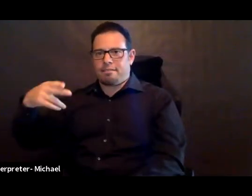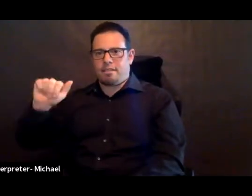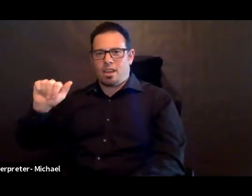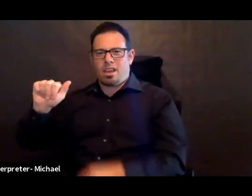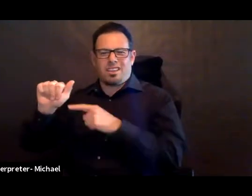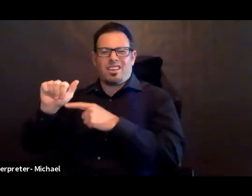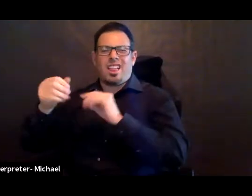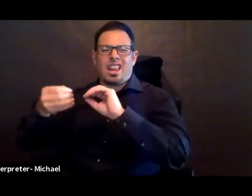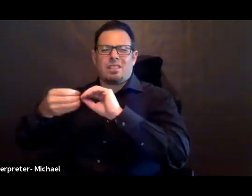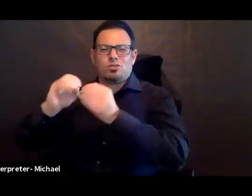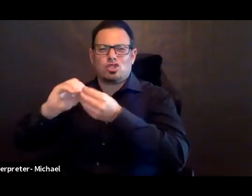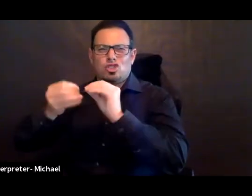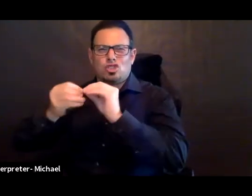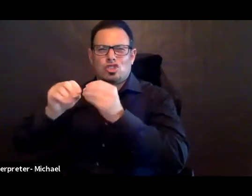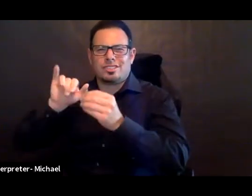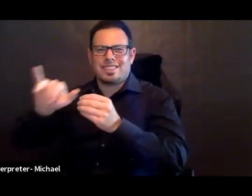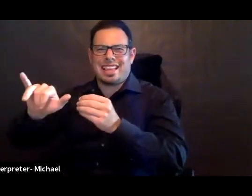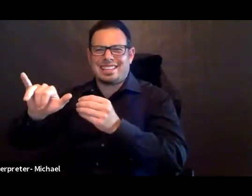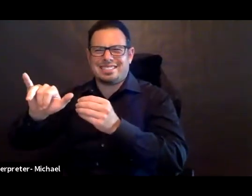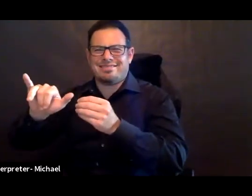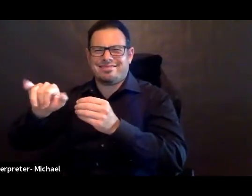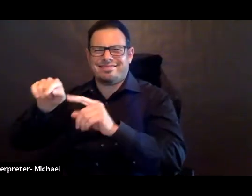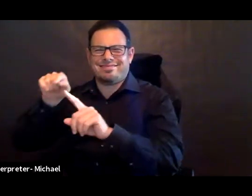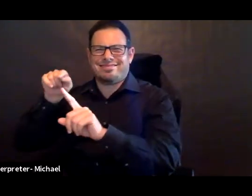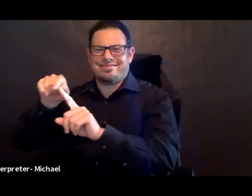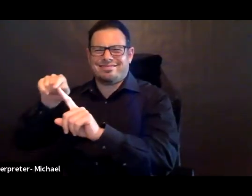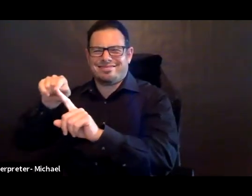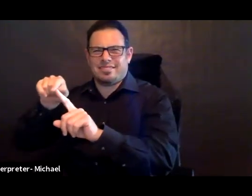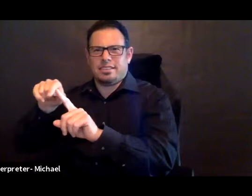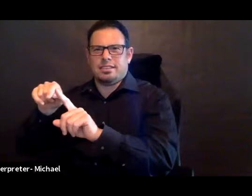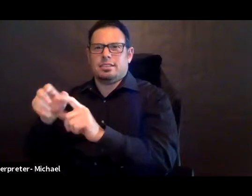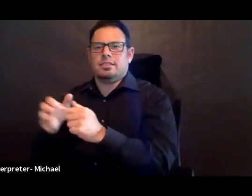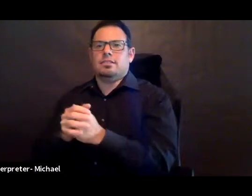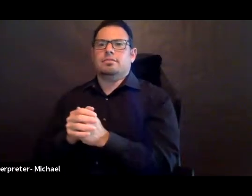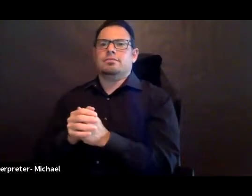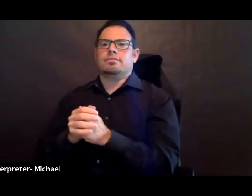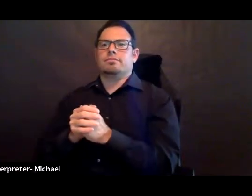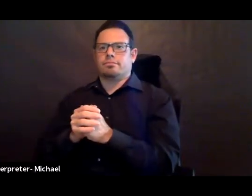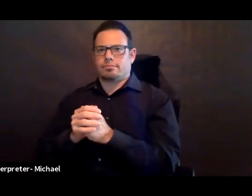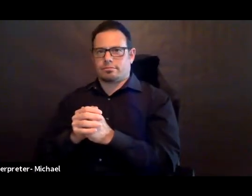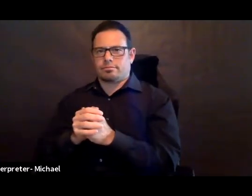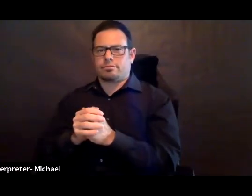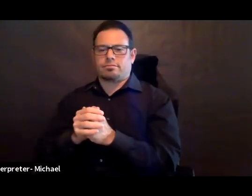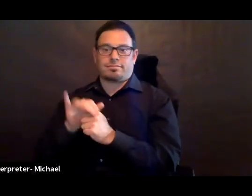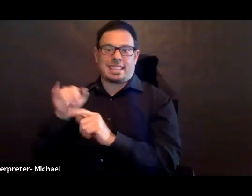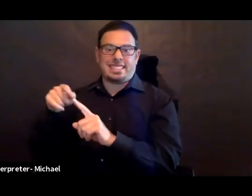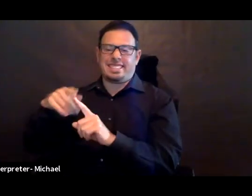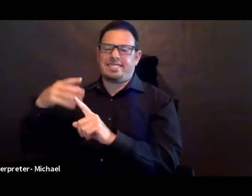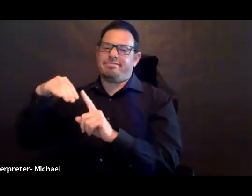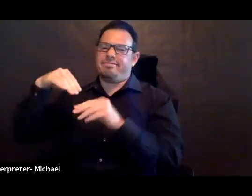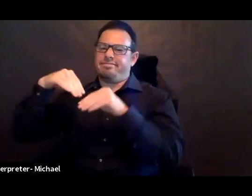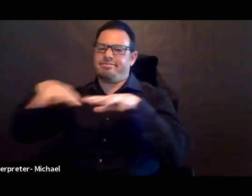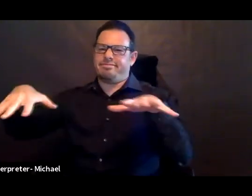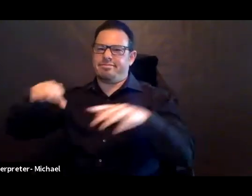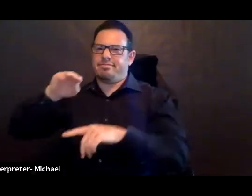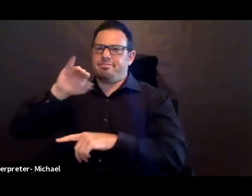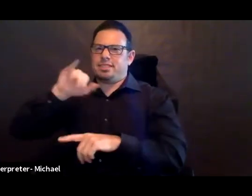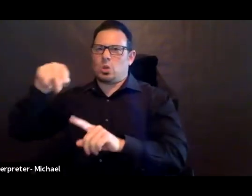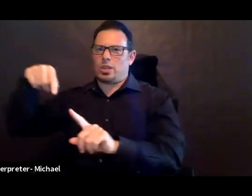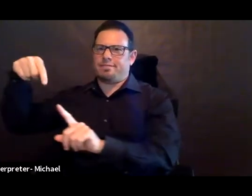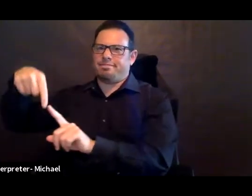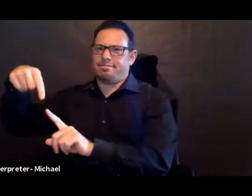dominant variant that has circulated in Minnesota just simply because of the total numbers of